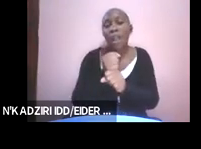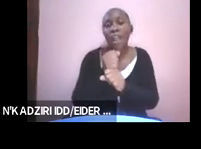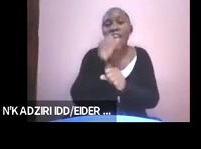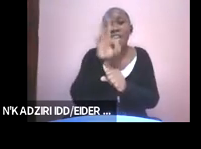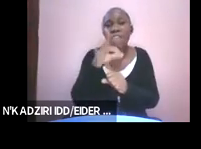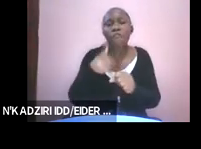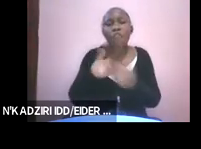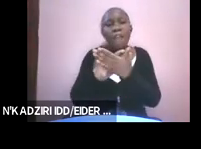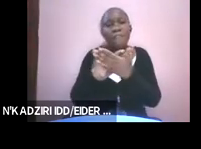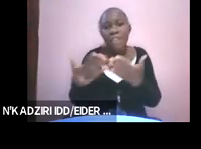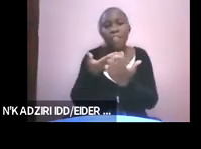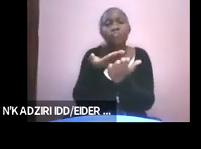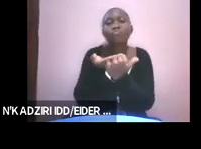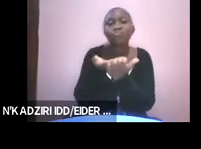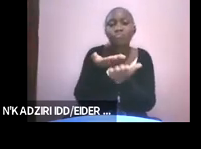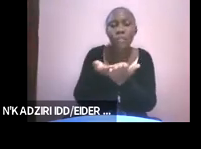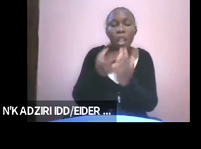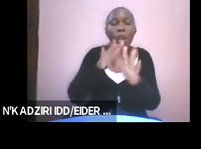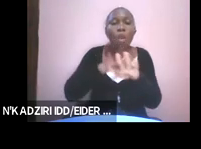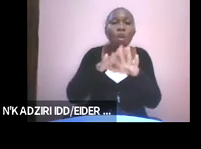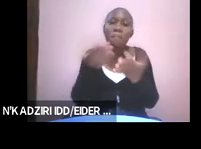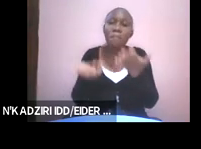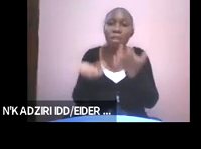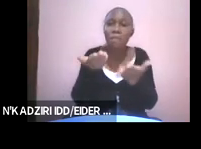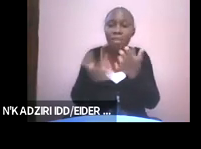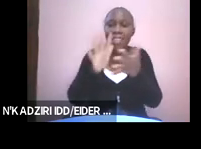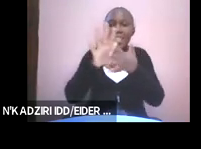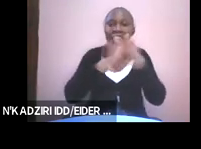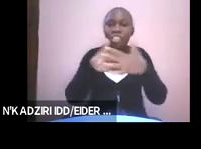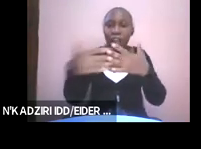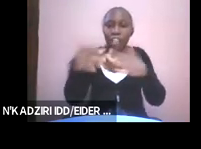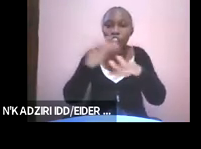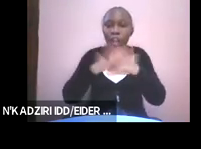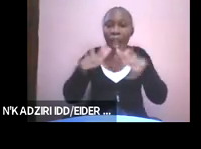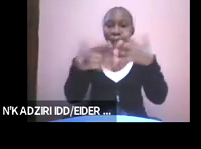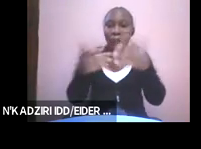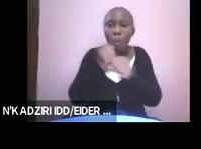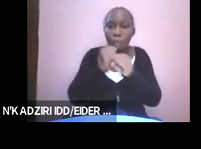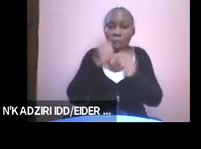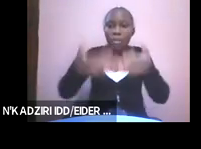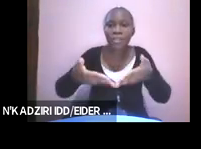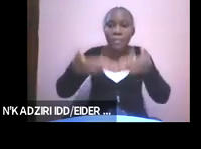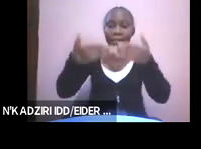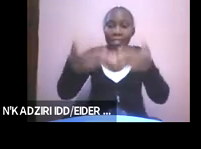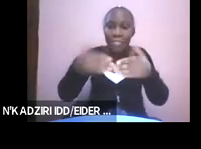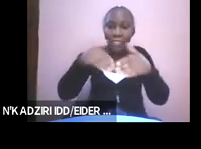on perhaps the structure on how that work was presented throughout the paper,